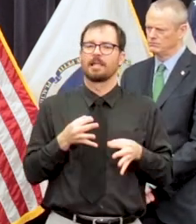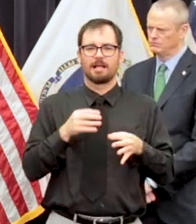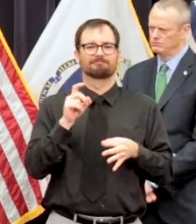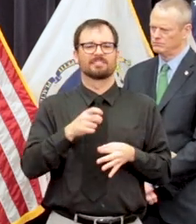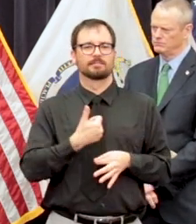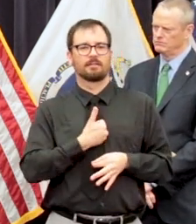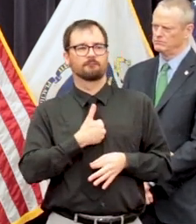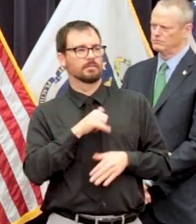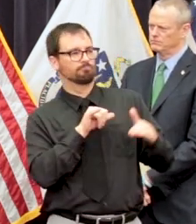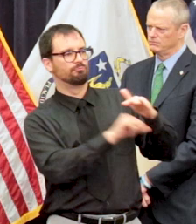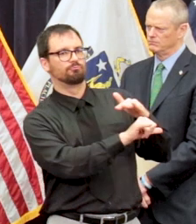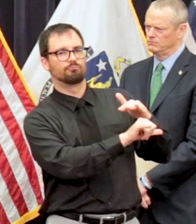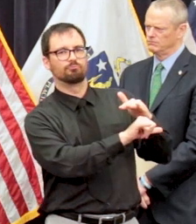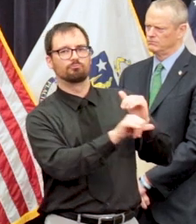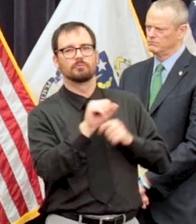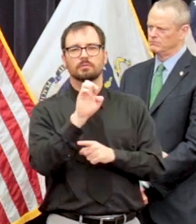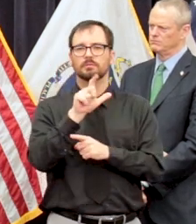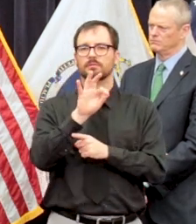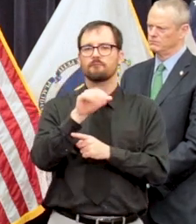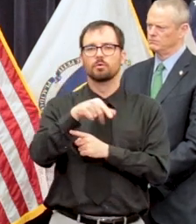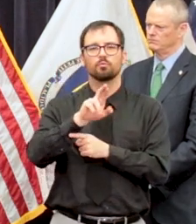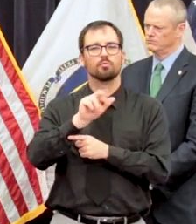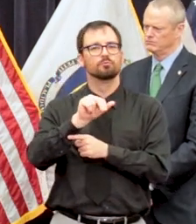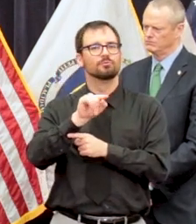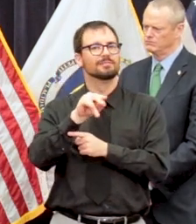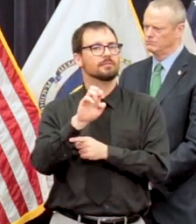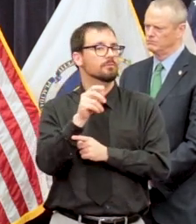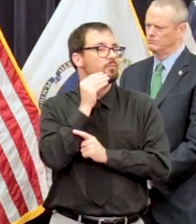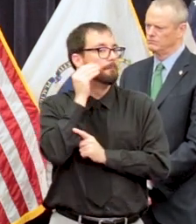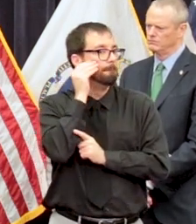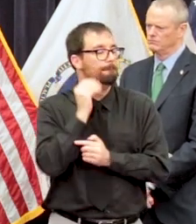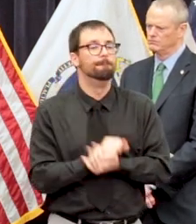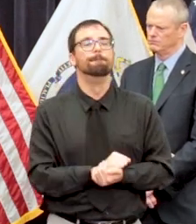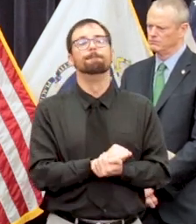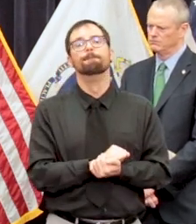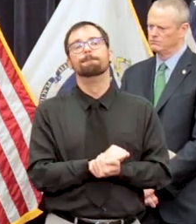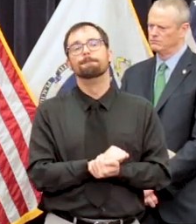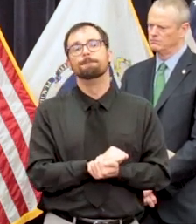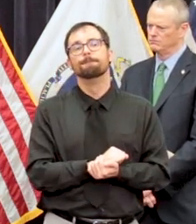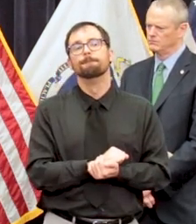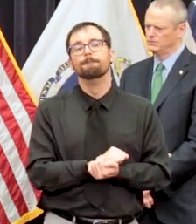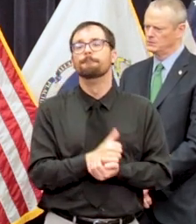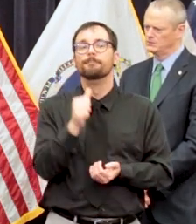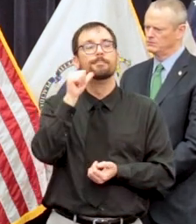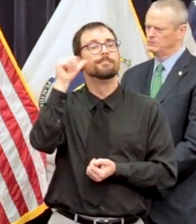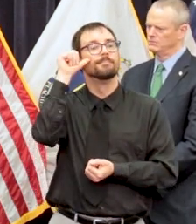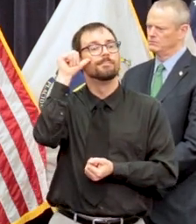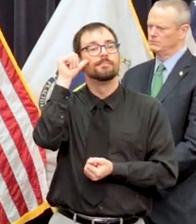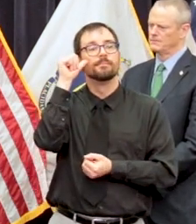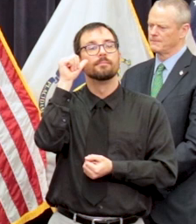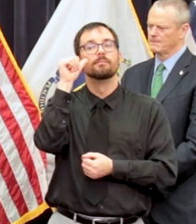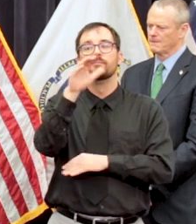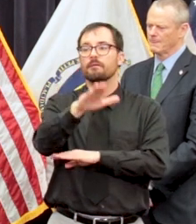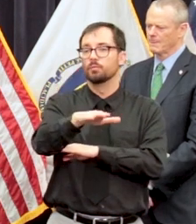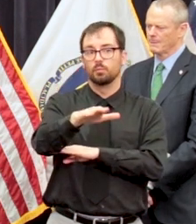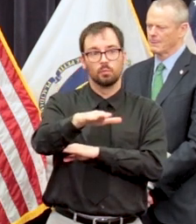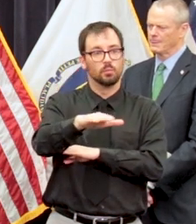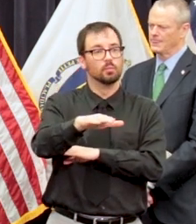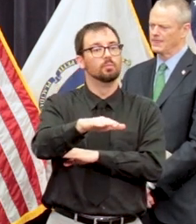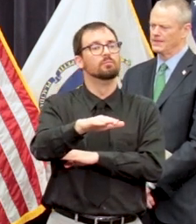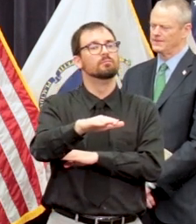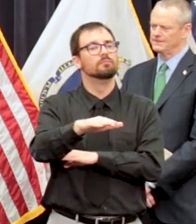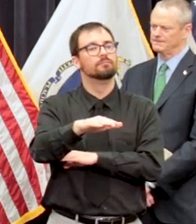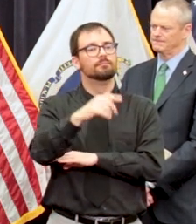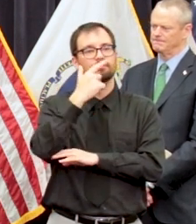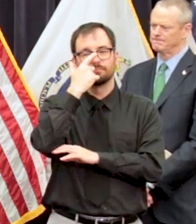we received our first partial shipment from the Strategic National Stockpile, which is administered by the U.S. Department